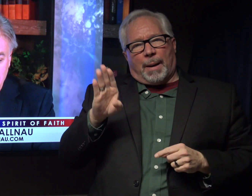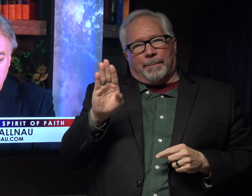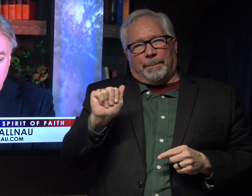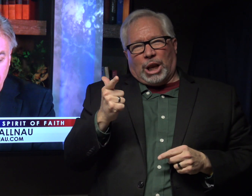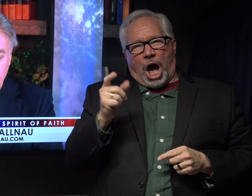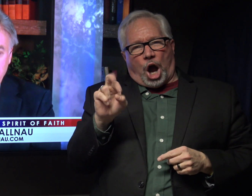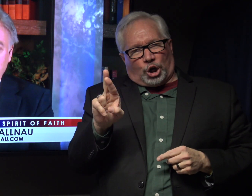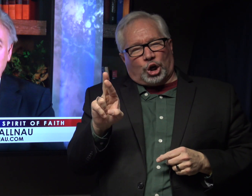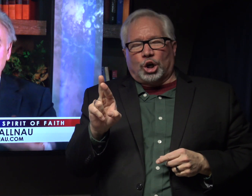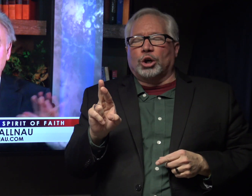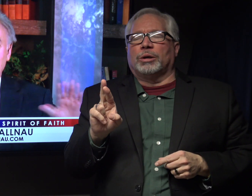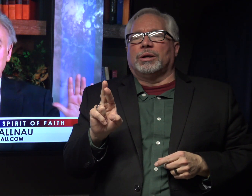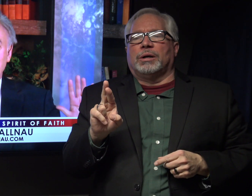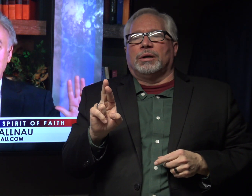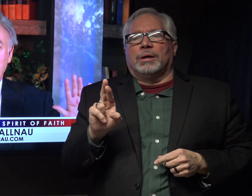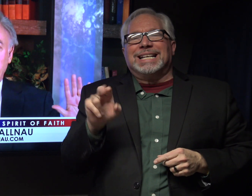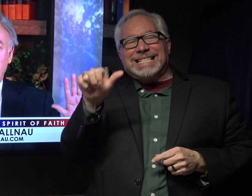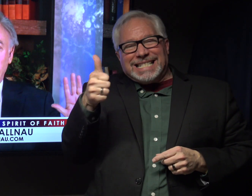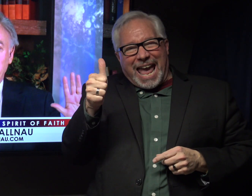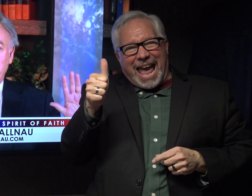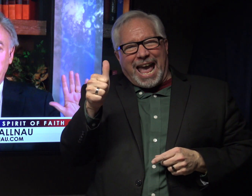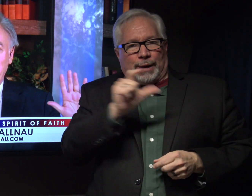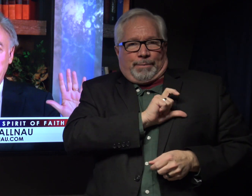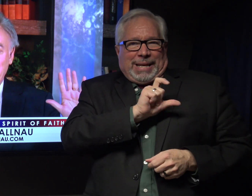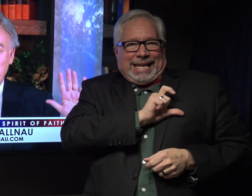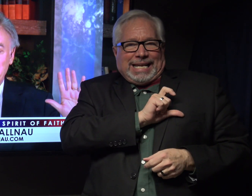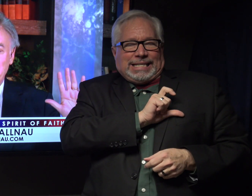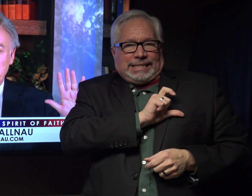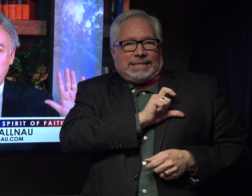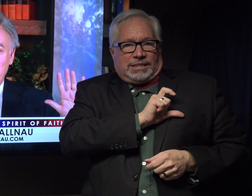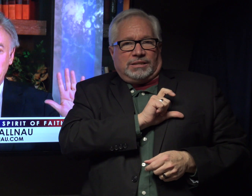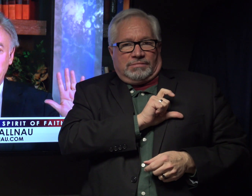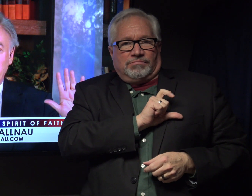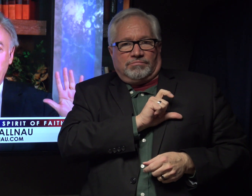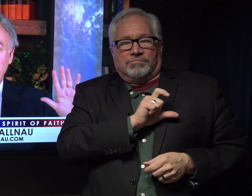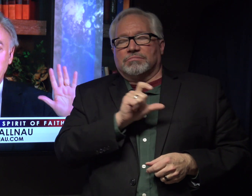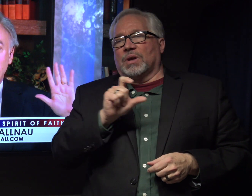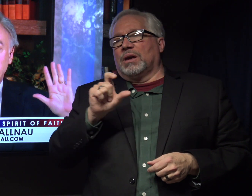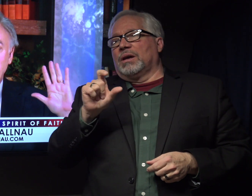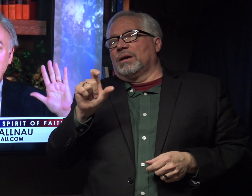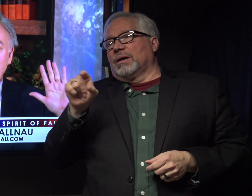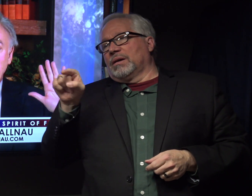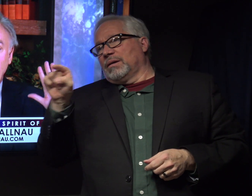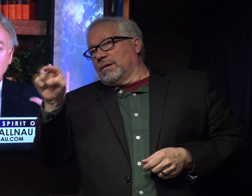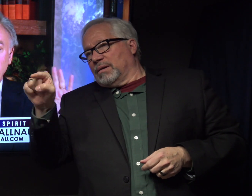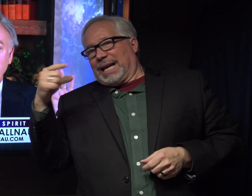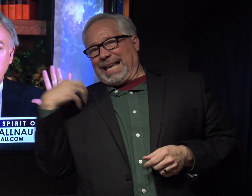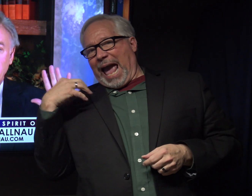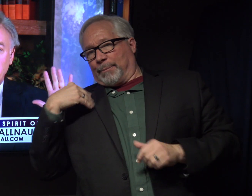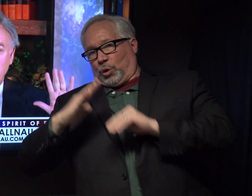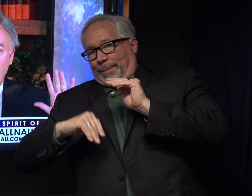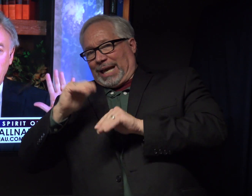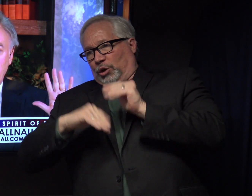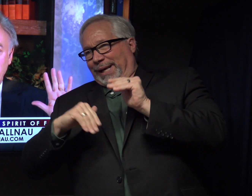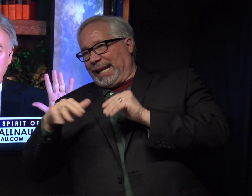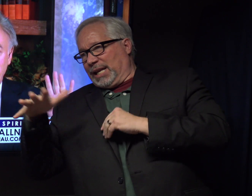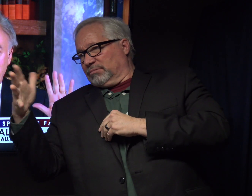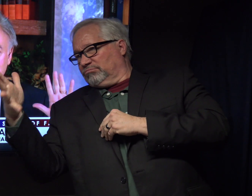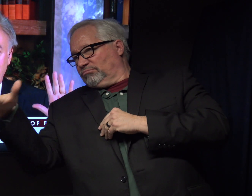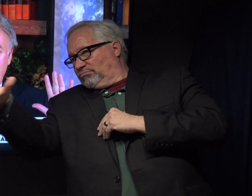who has 10 police on one side of the Capitol building on the most vulnerable and historic and significant day